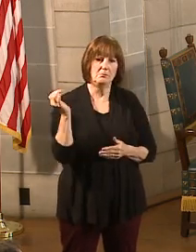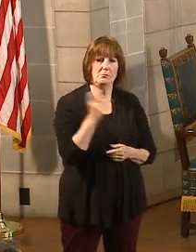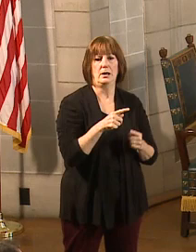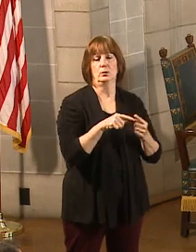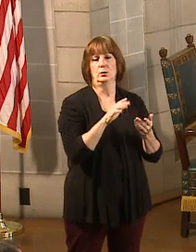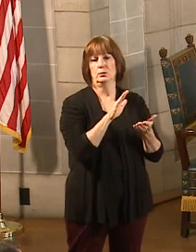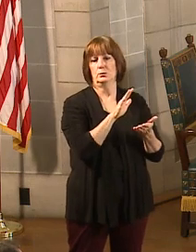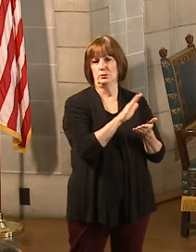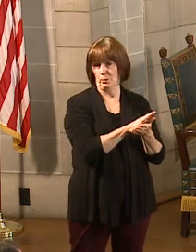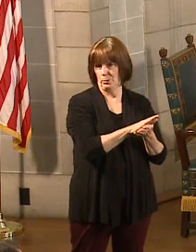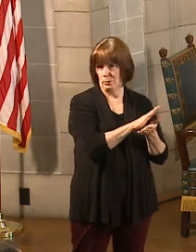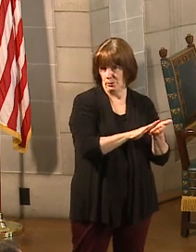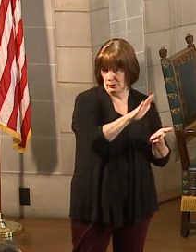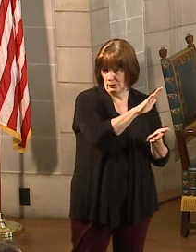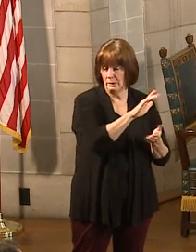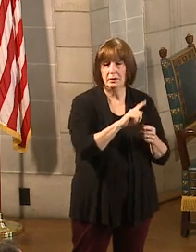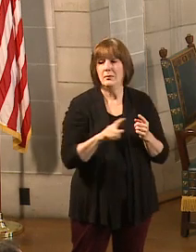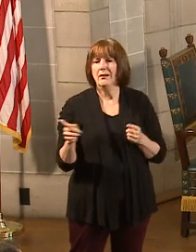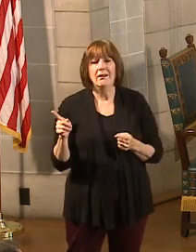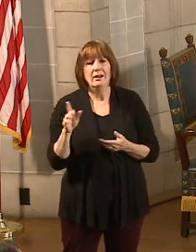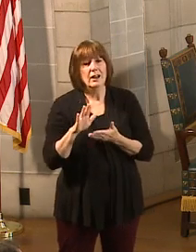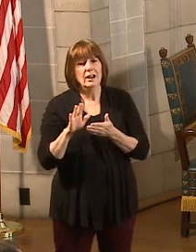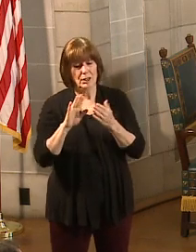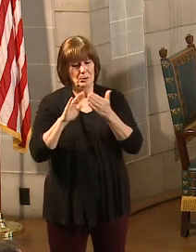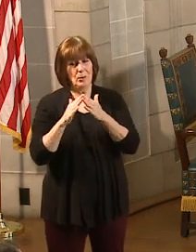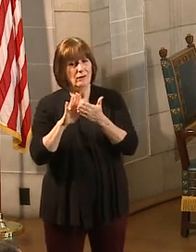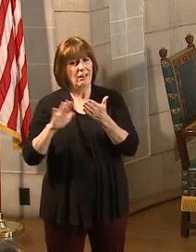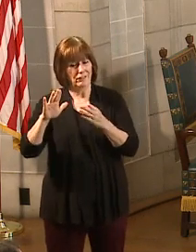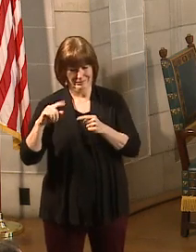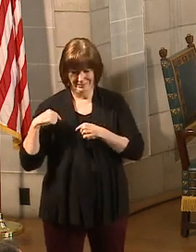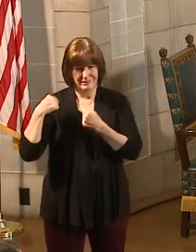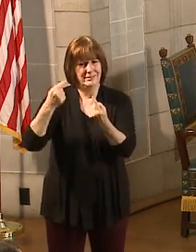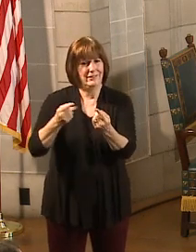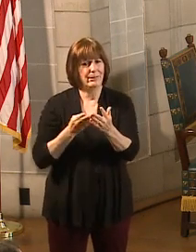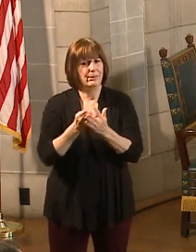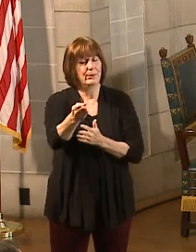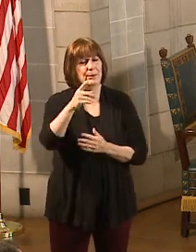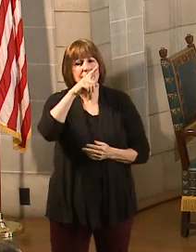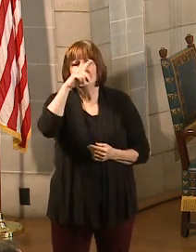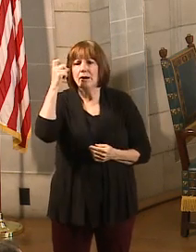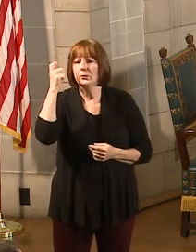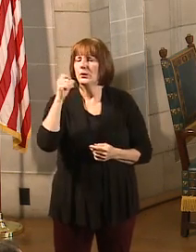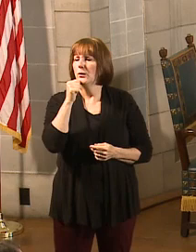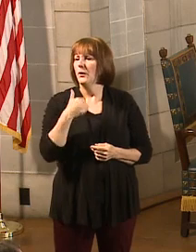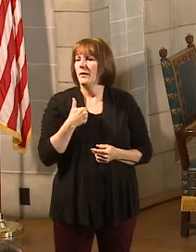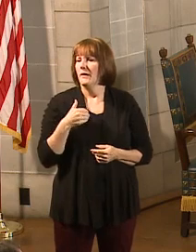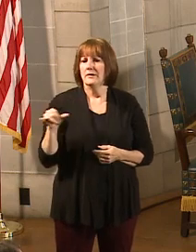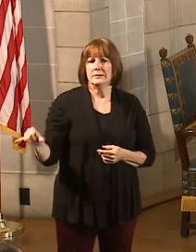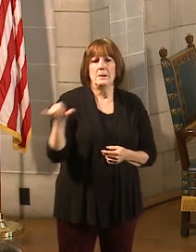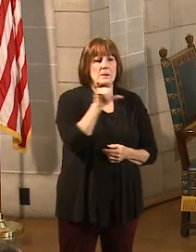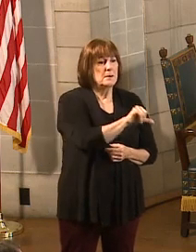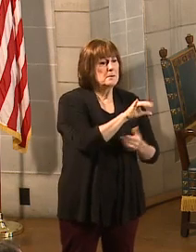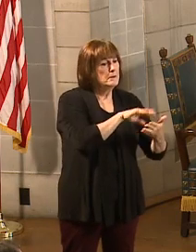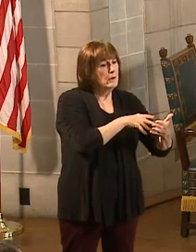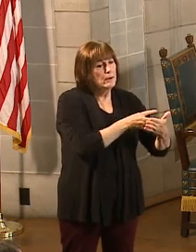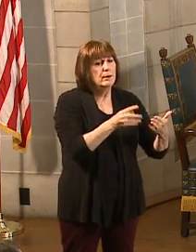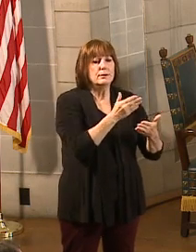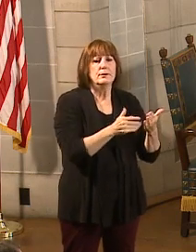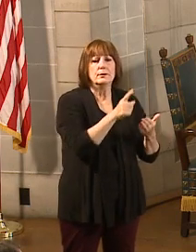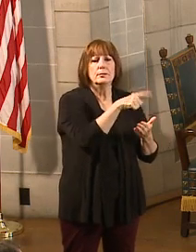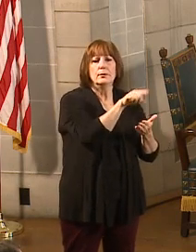community colleges, however, have been doing this all summer long, right? They don't have the same type of schedule as maybe some